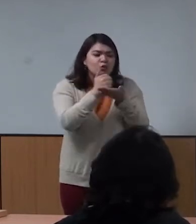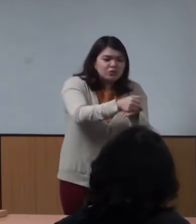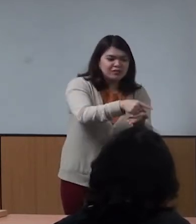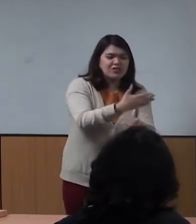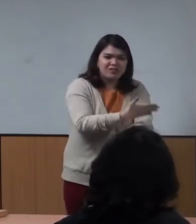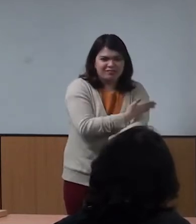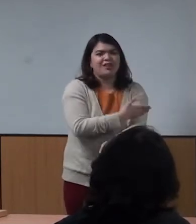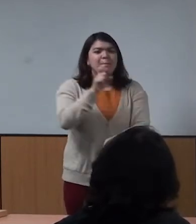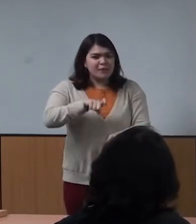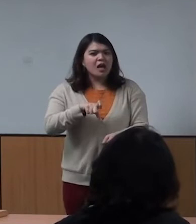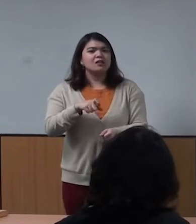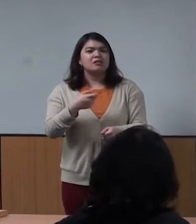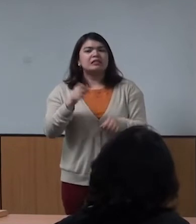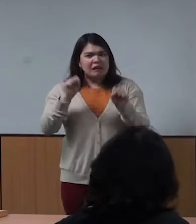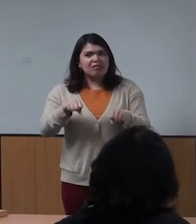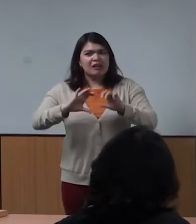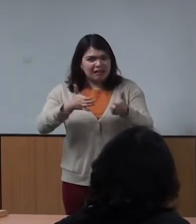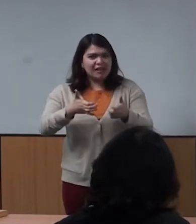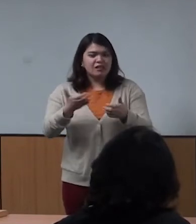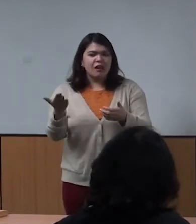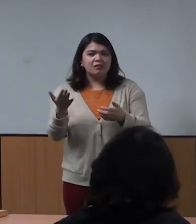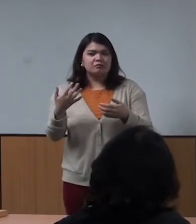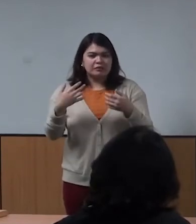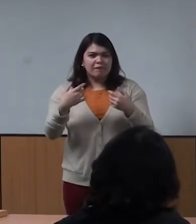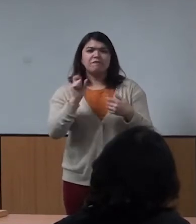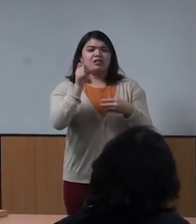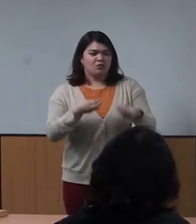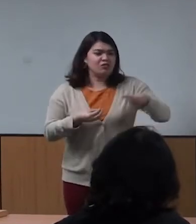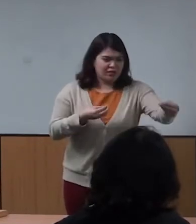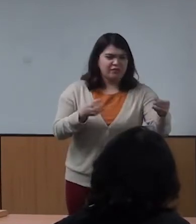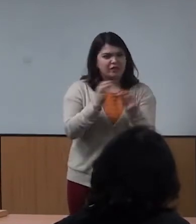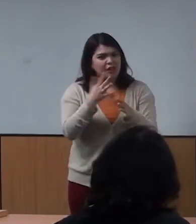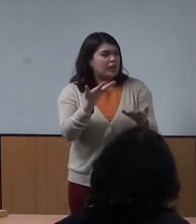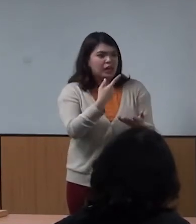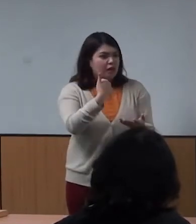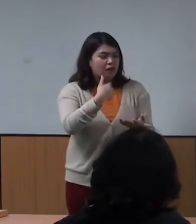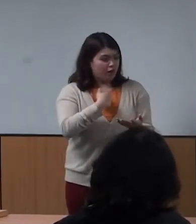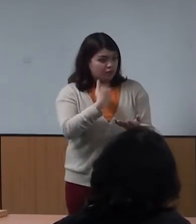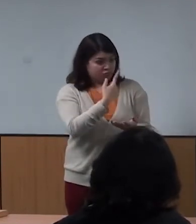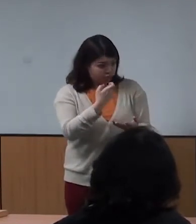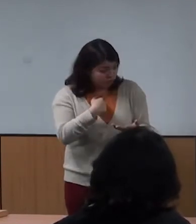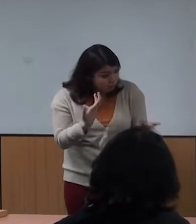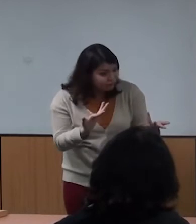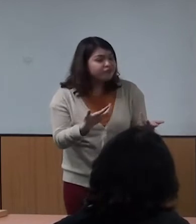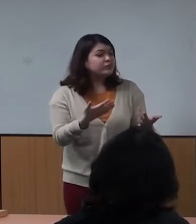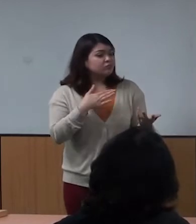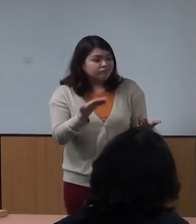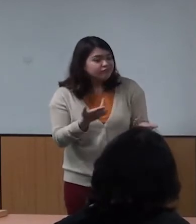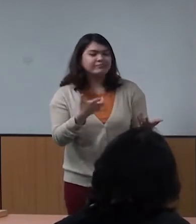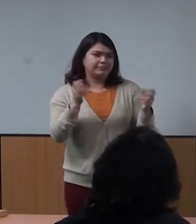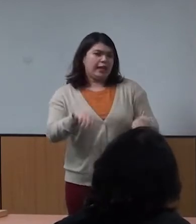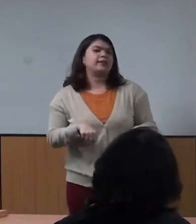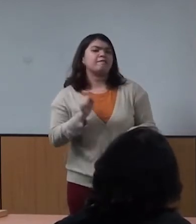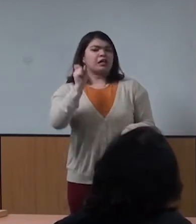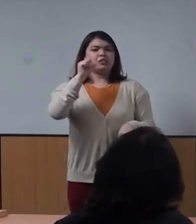the learning process. So feedback must be immediate, not at the end of the term.